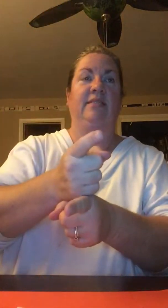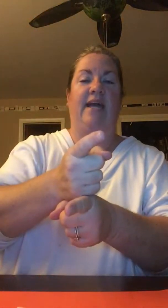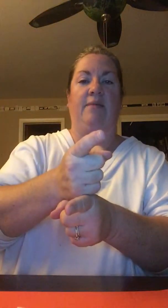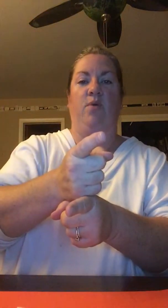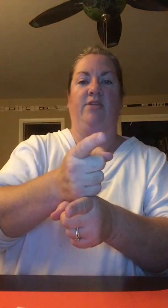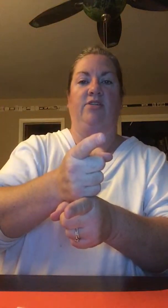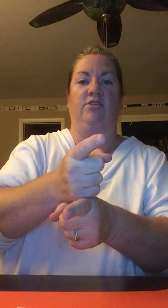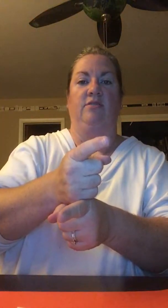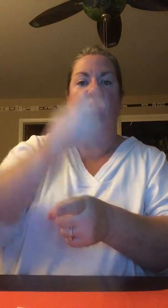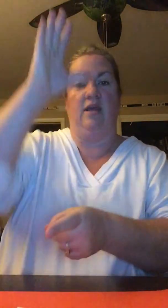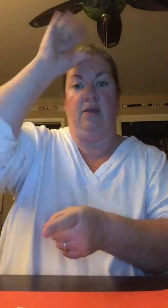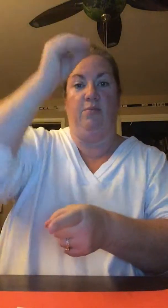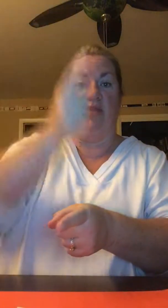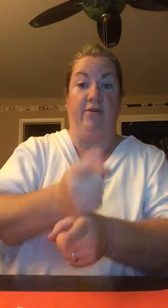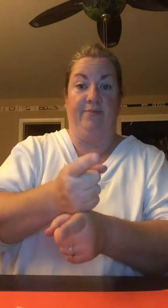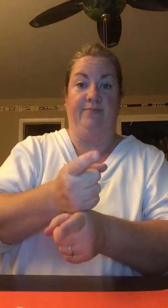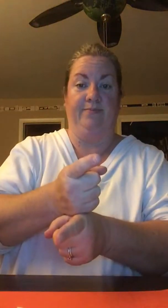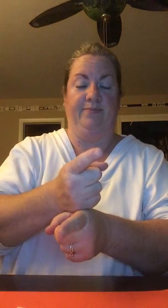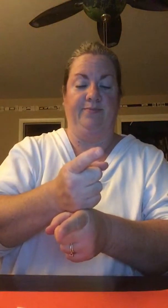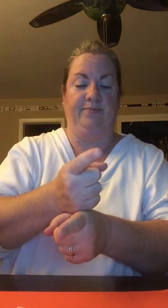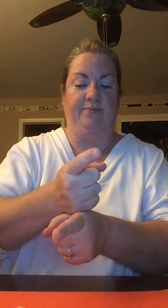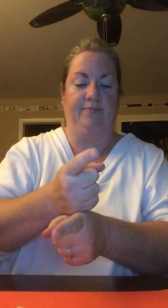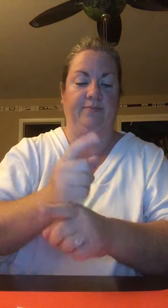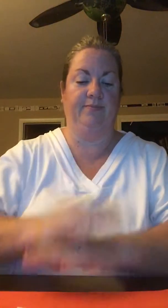stack pointers. Brother.